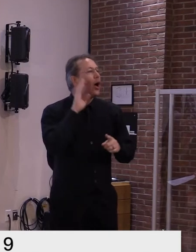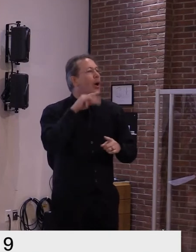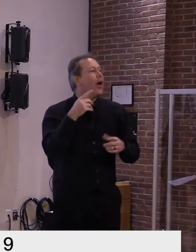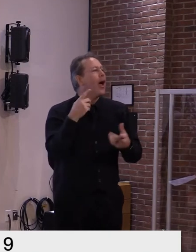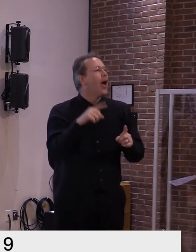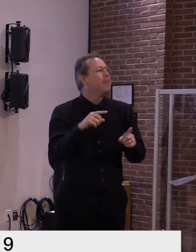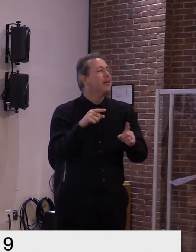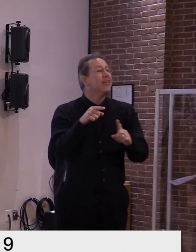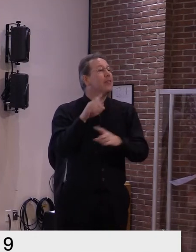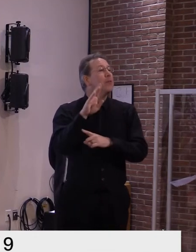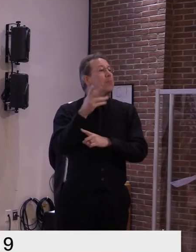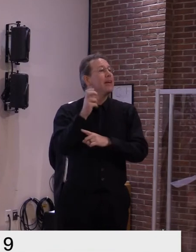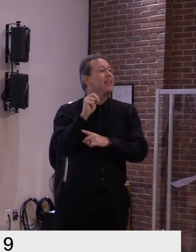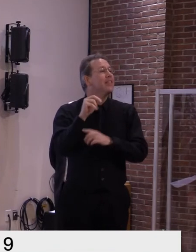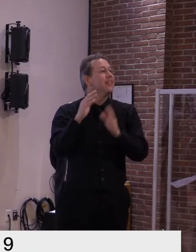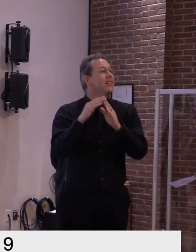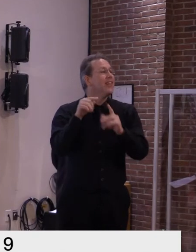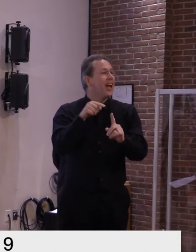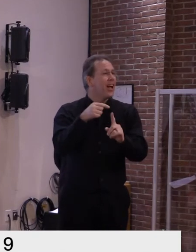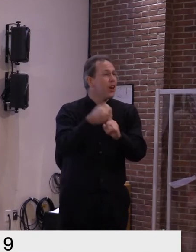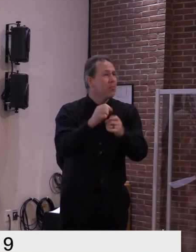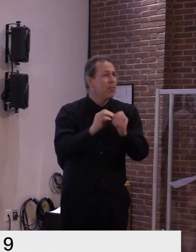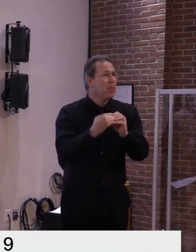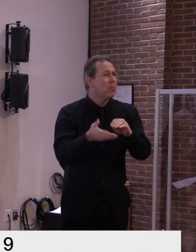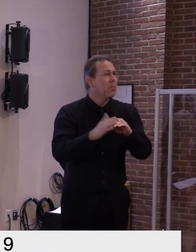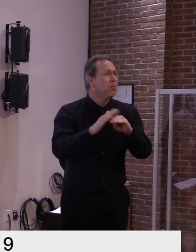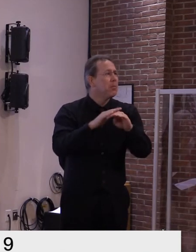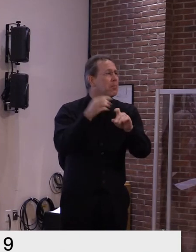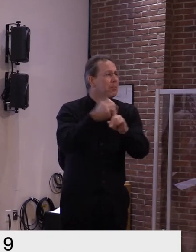I'm just passing along the thanks of many people.